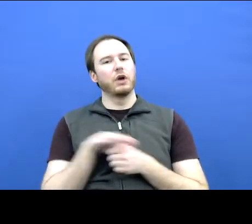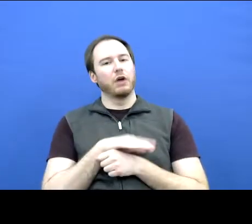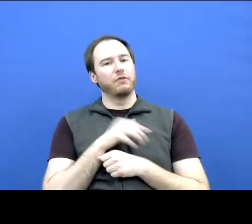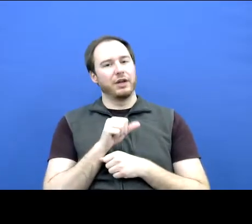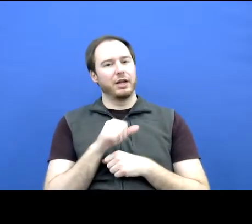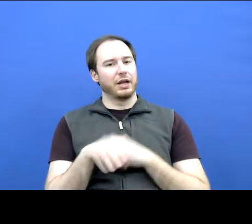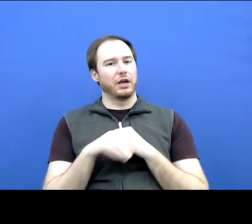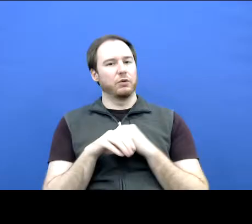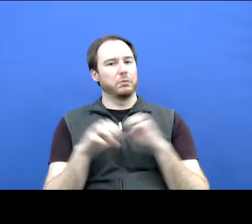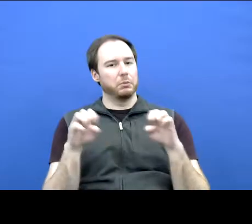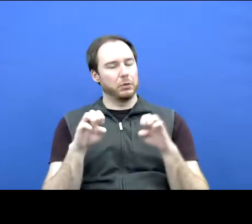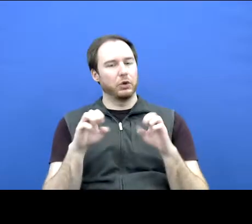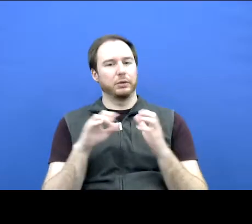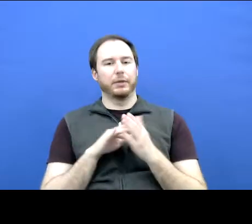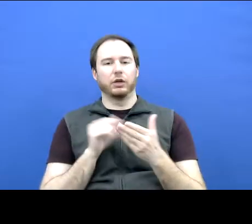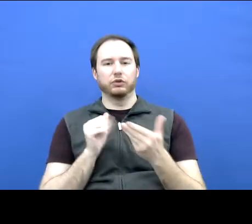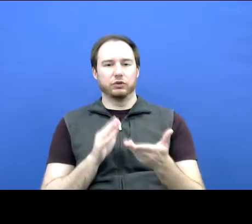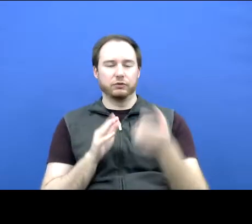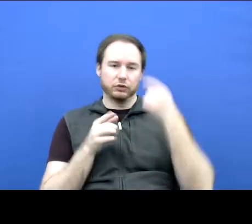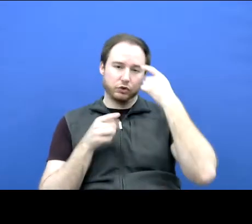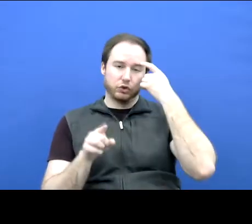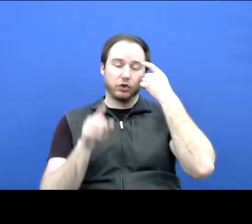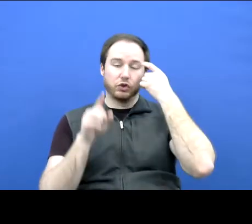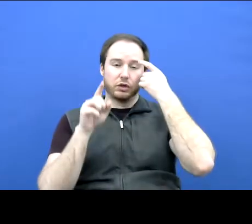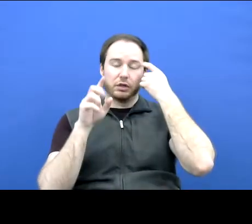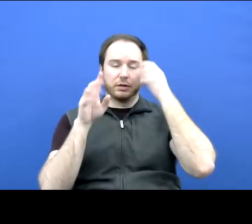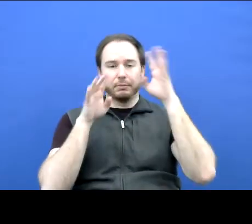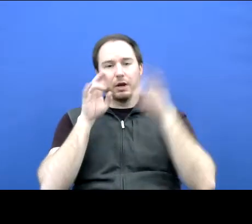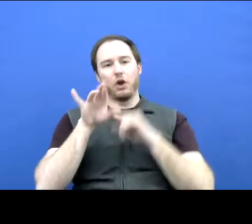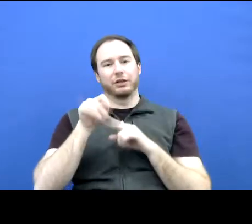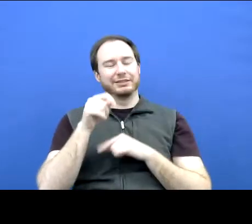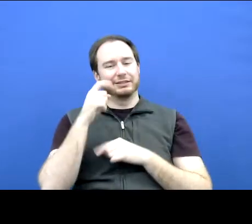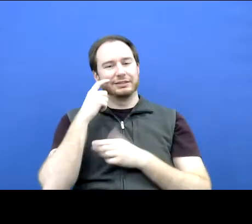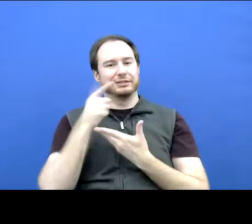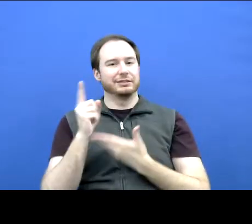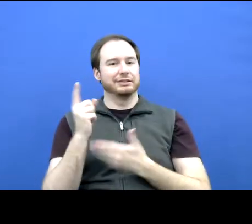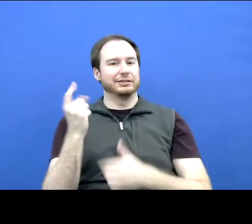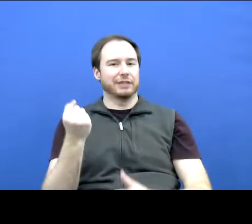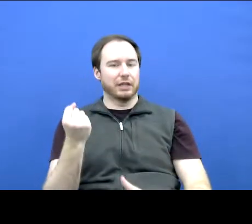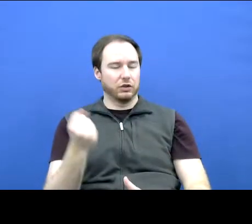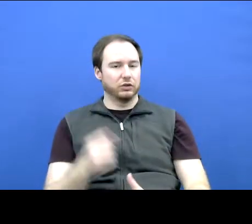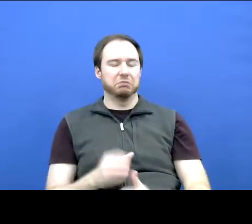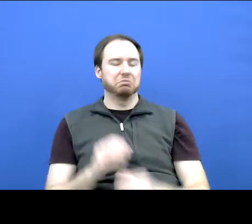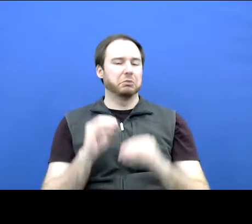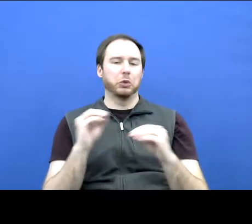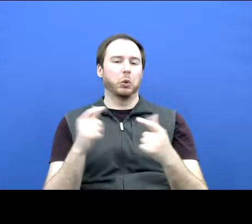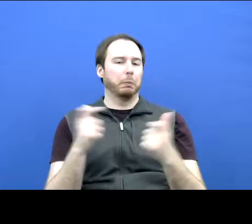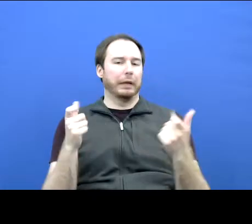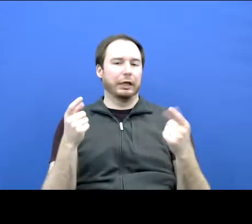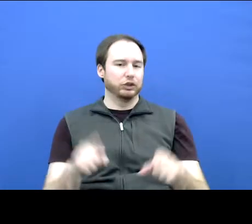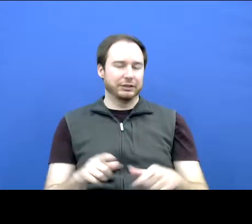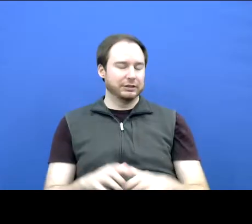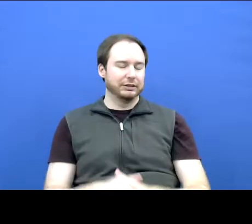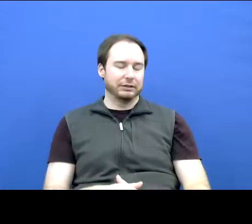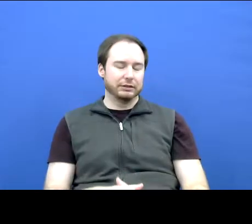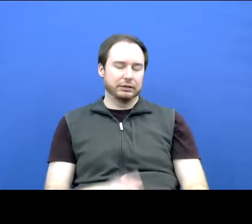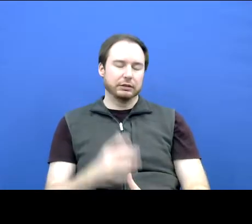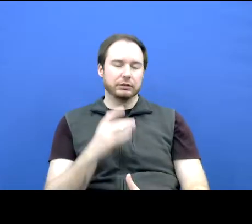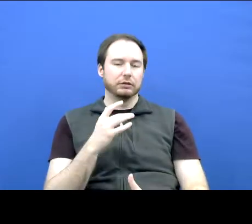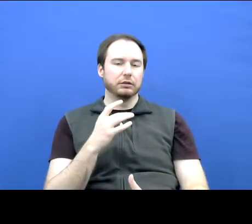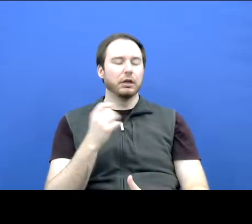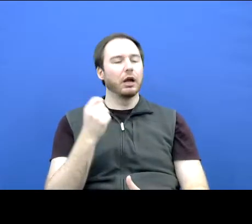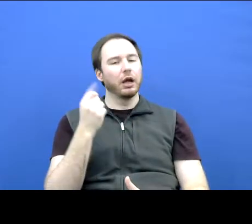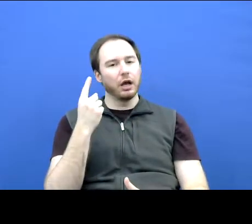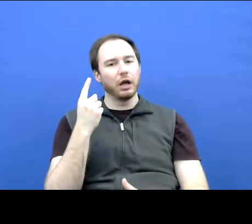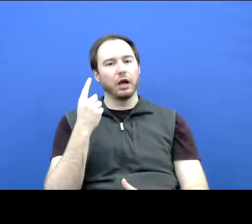medical services for the Imagine RIT Festival. There are no major issues, thankfully,